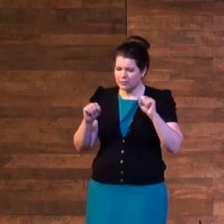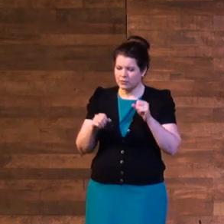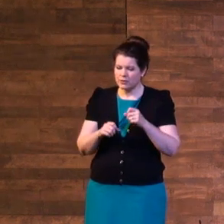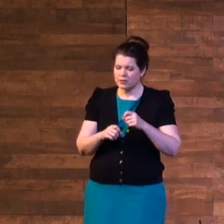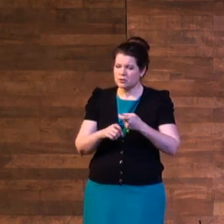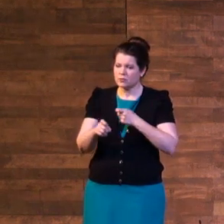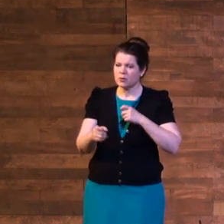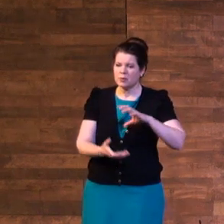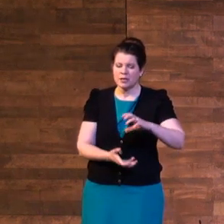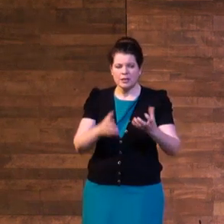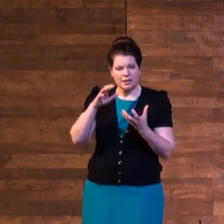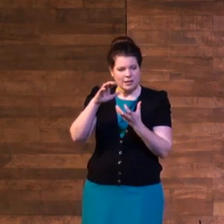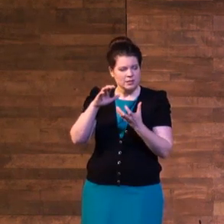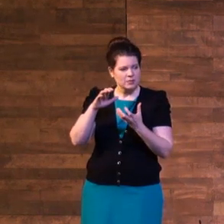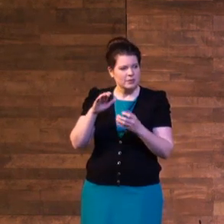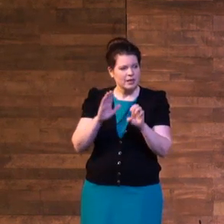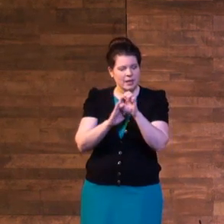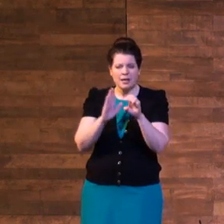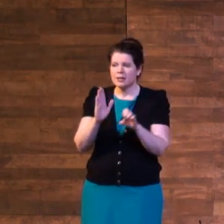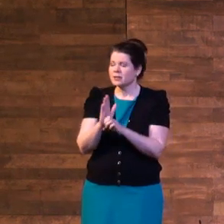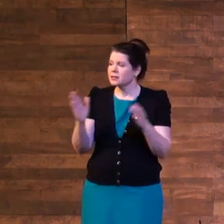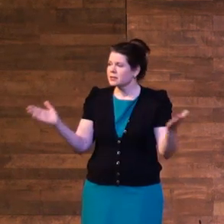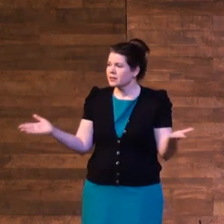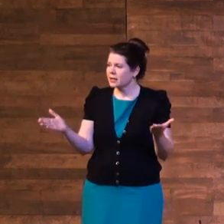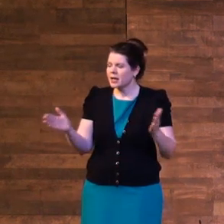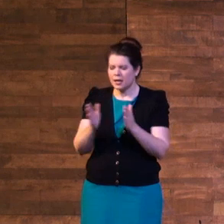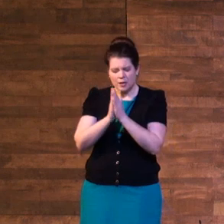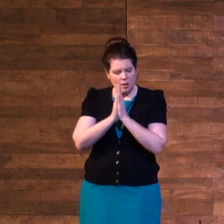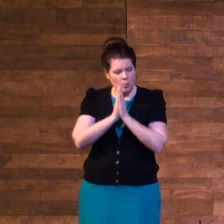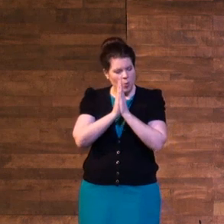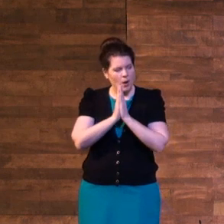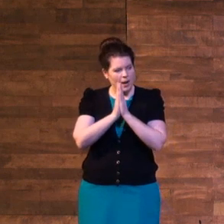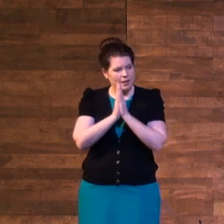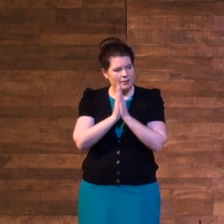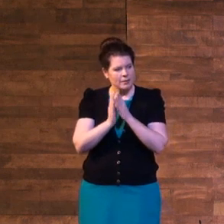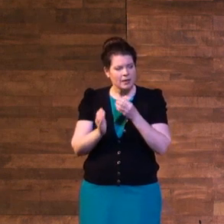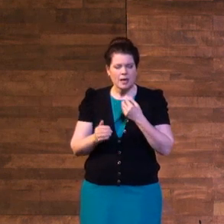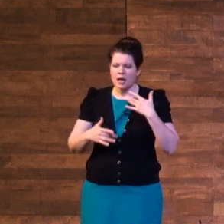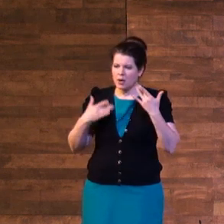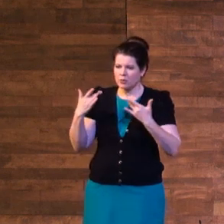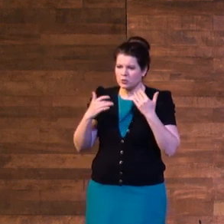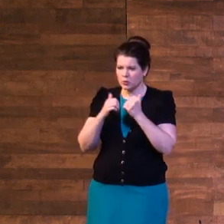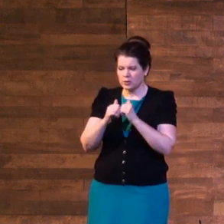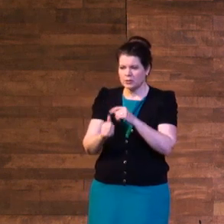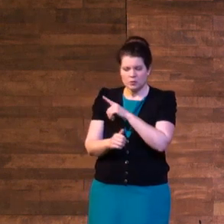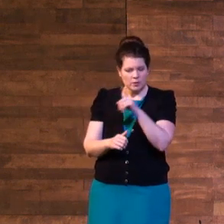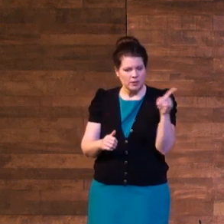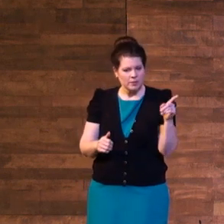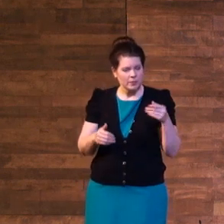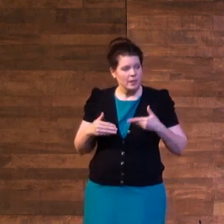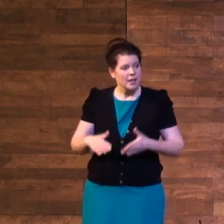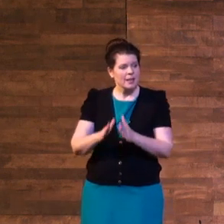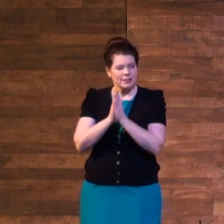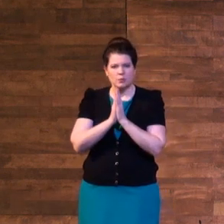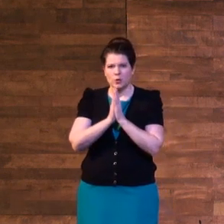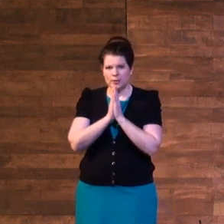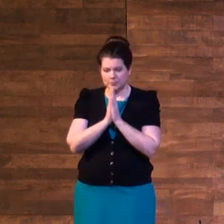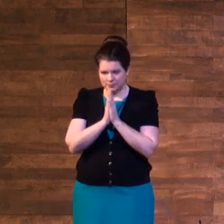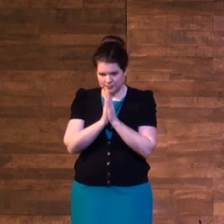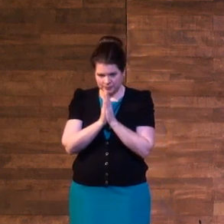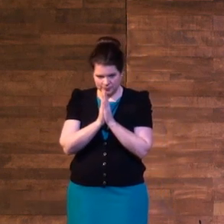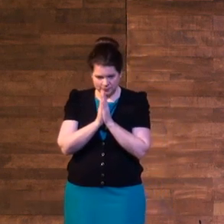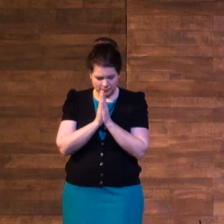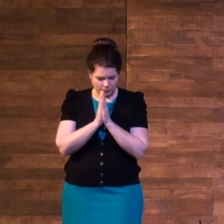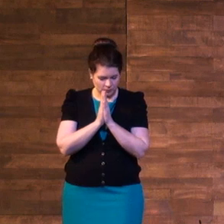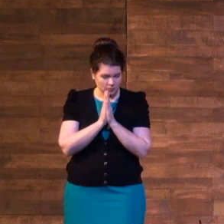you, and we're here to rejoice with you as you share that with them. So let's pray together.